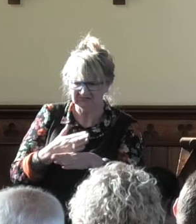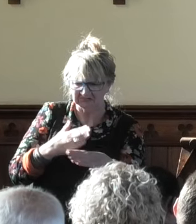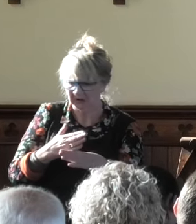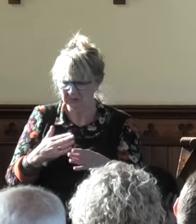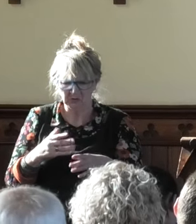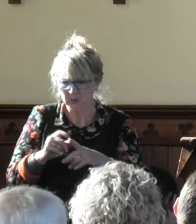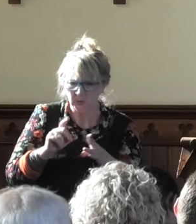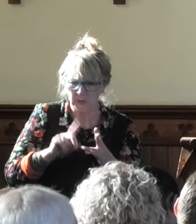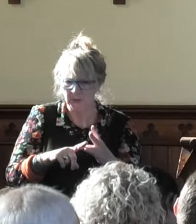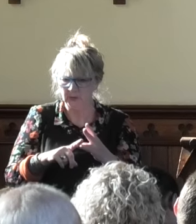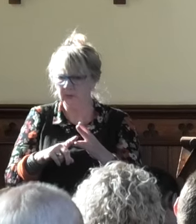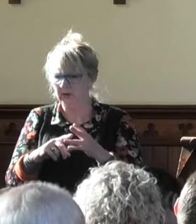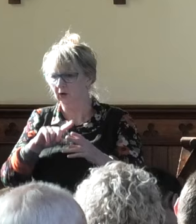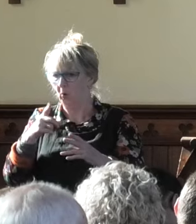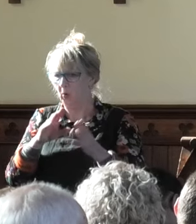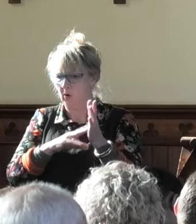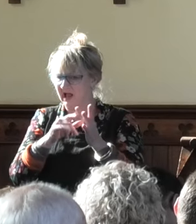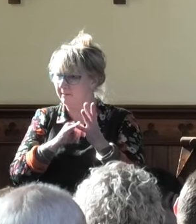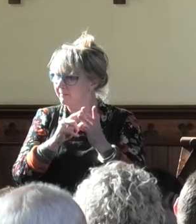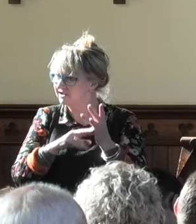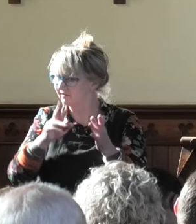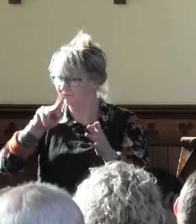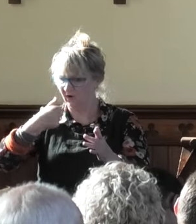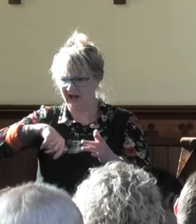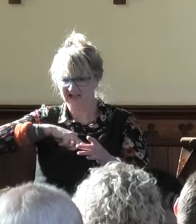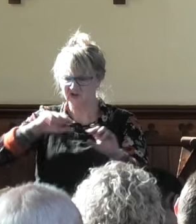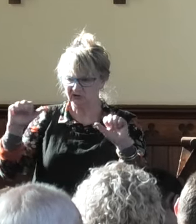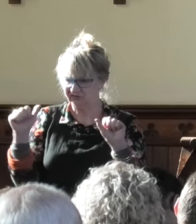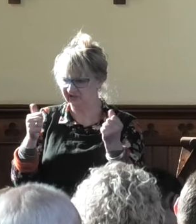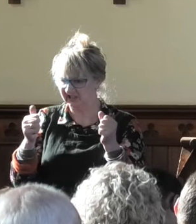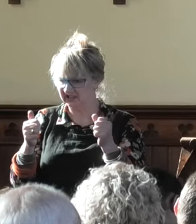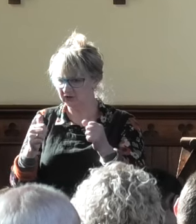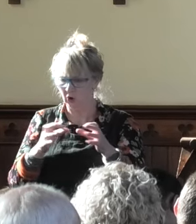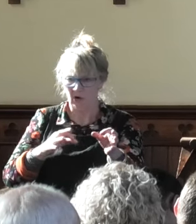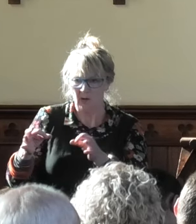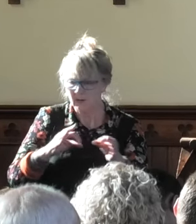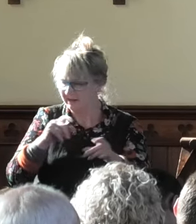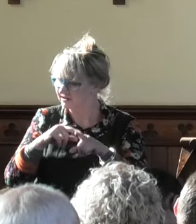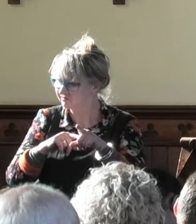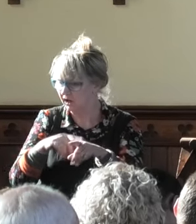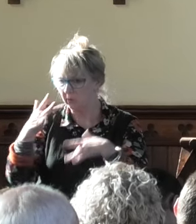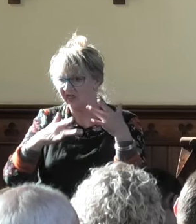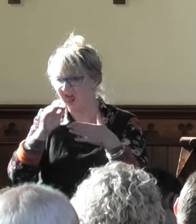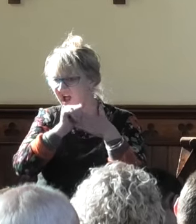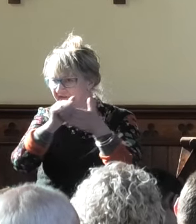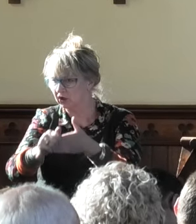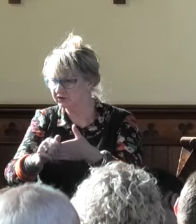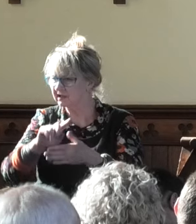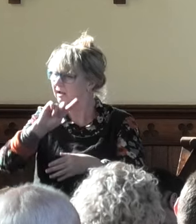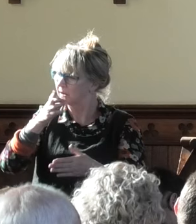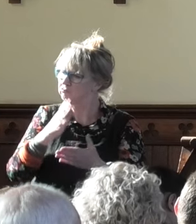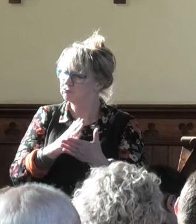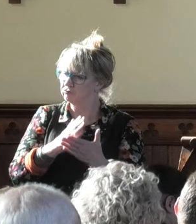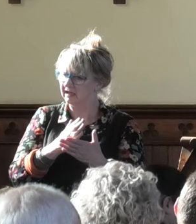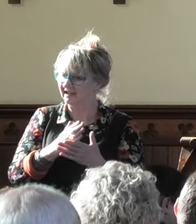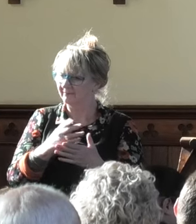fulfill, a mission for us to accomplish, a game plan for us to follow with life coaches, but as a report that